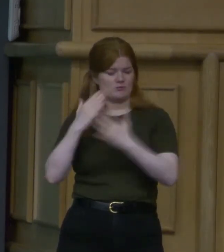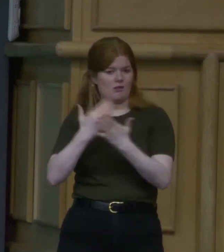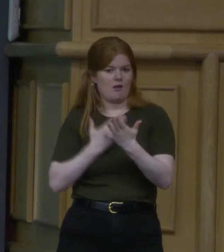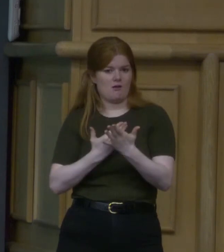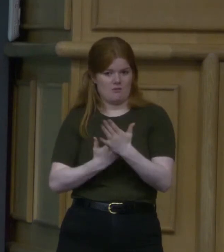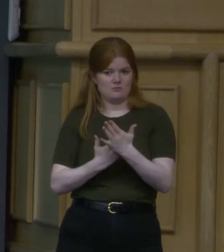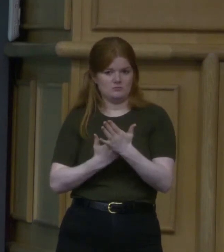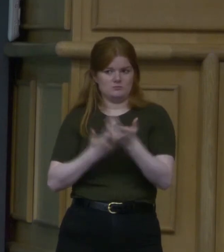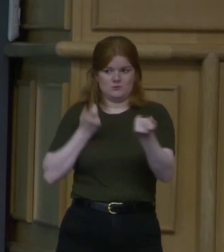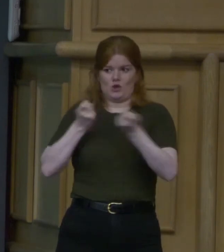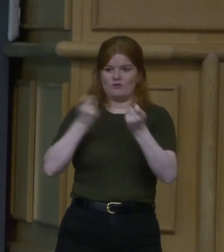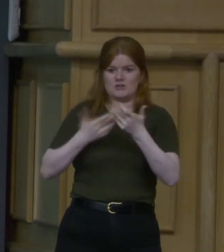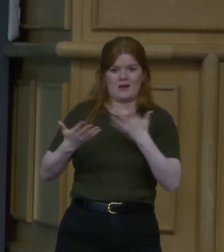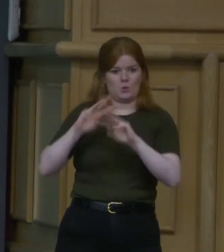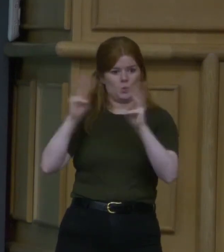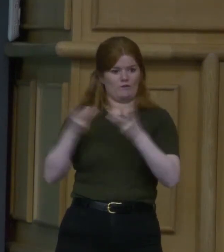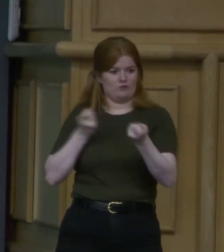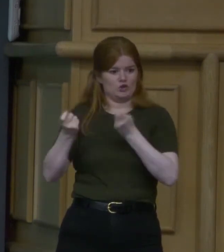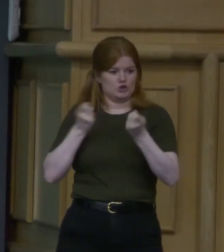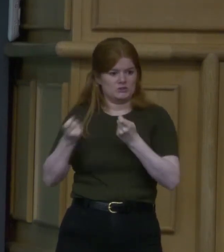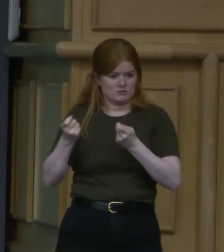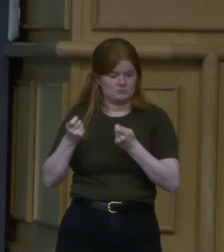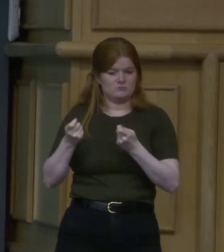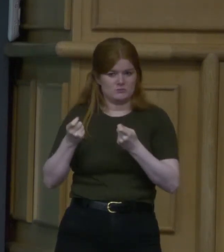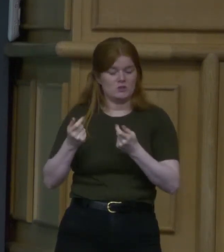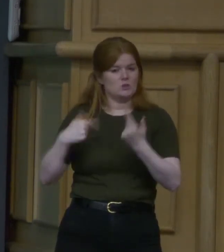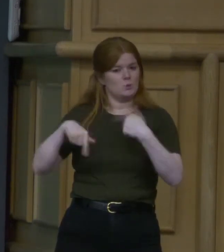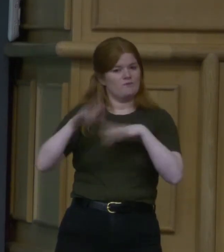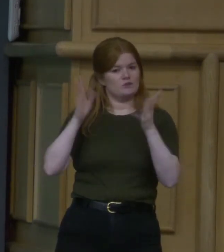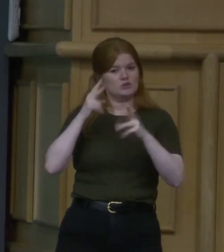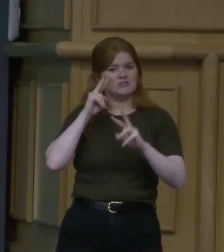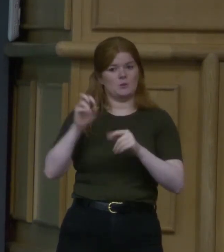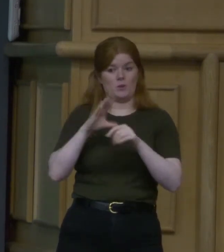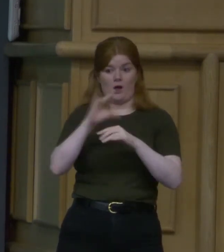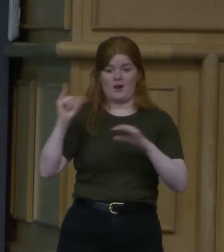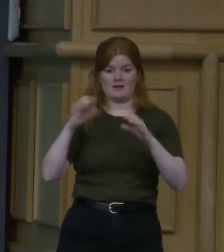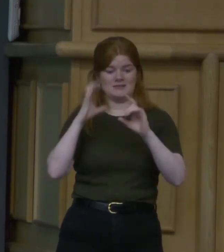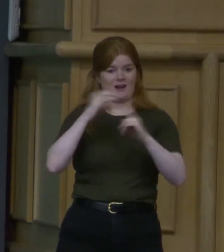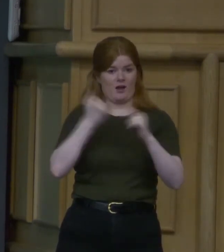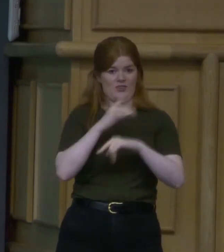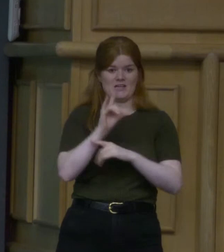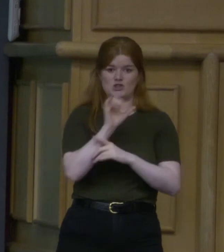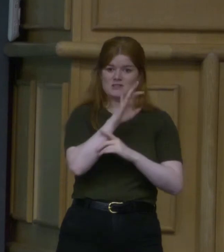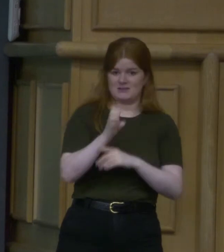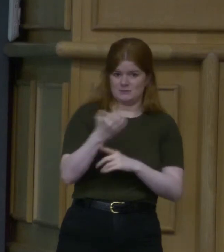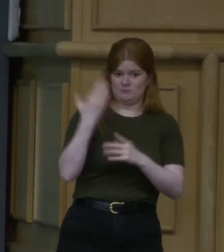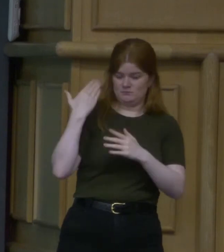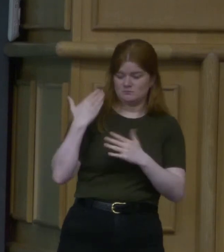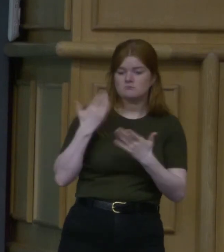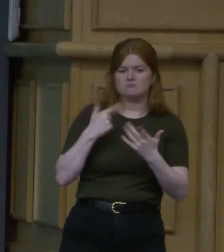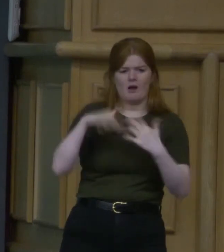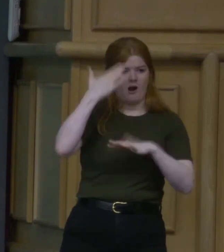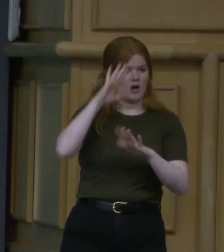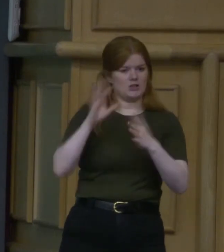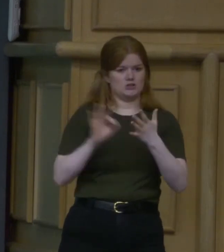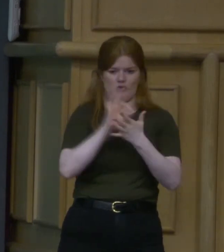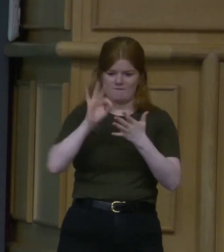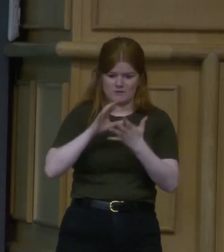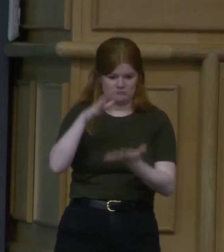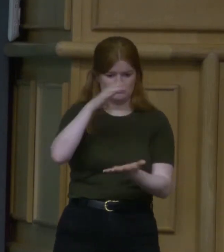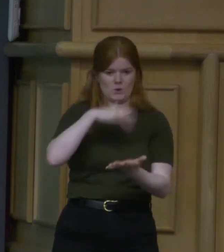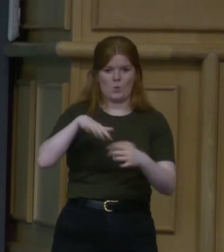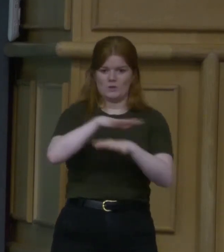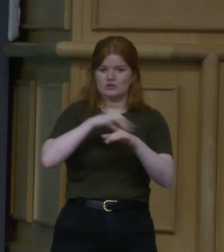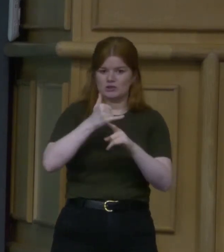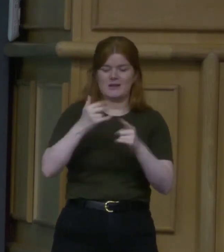law, governs how the world functions. As we saw with the cyber attack on the Health Service Executive, Ireland's geography